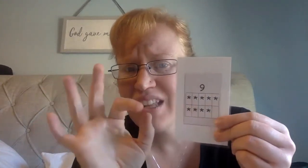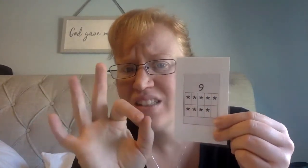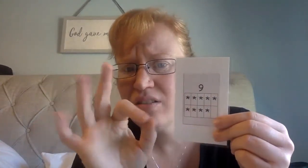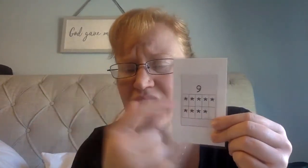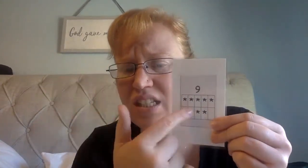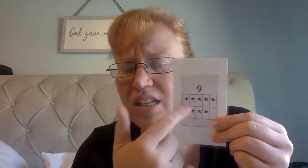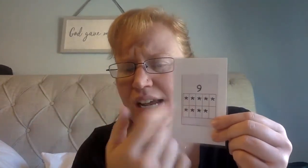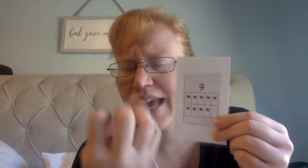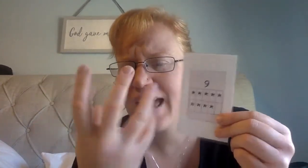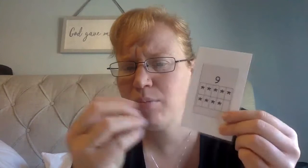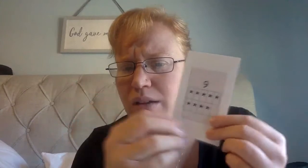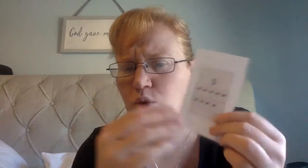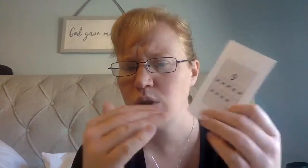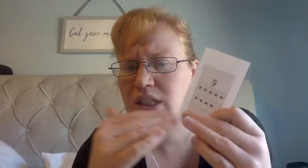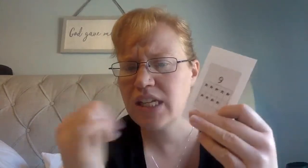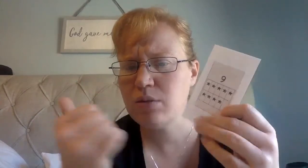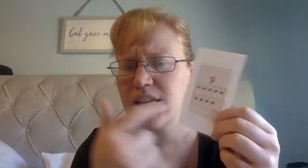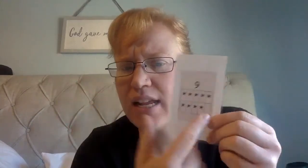So this is 9. How many more to equal 10?